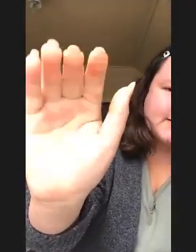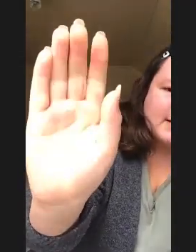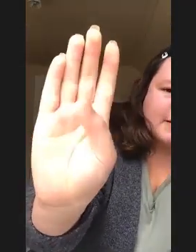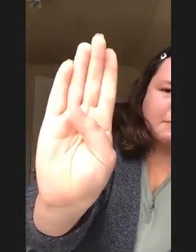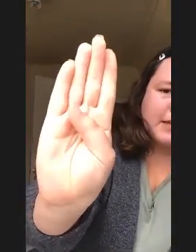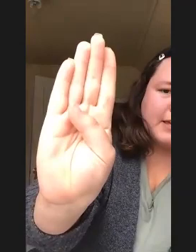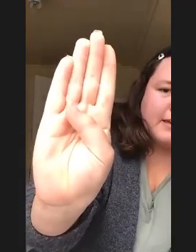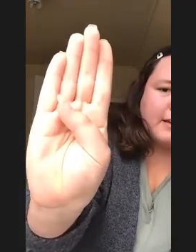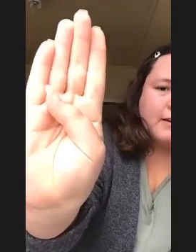and then B,